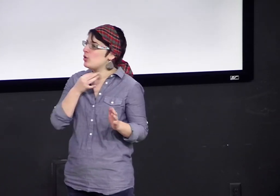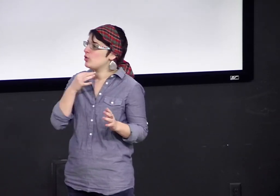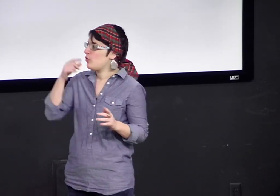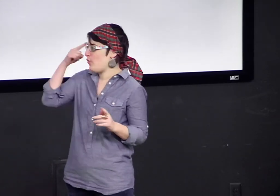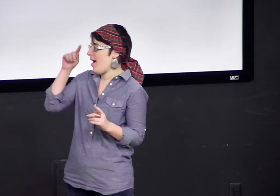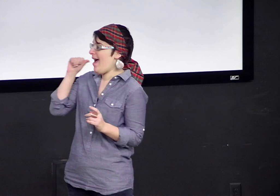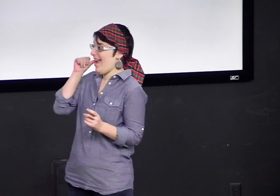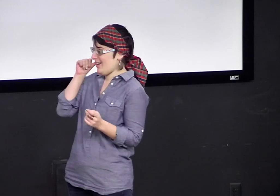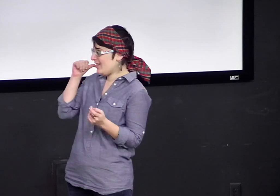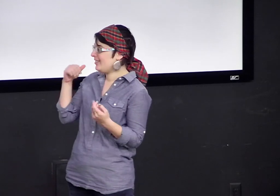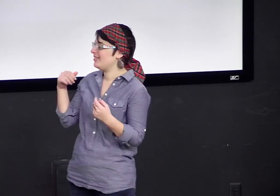have today.